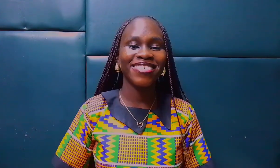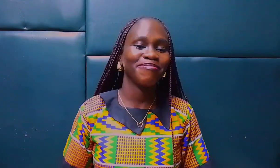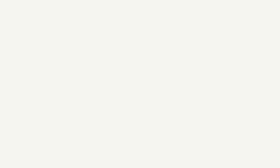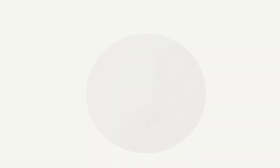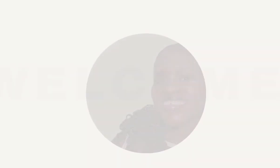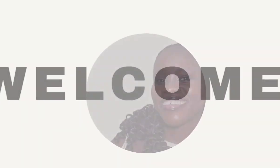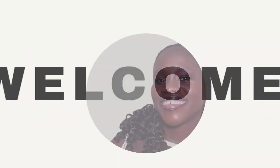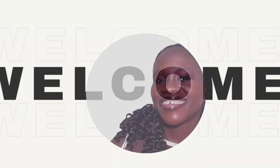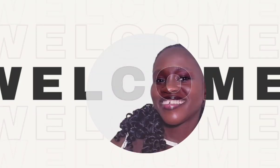sign.